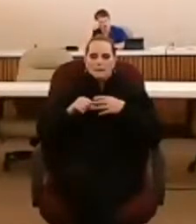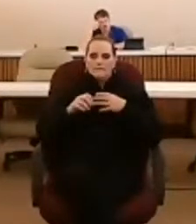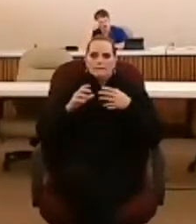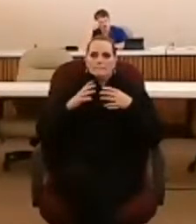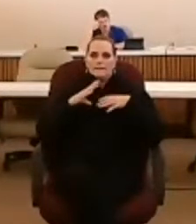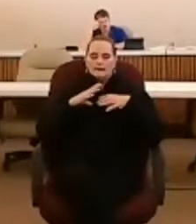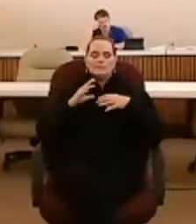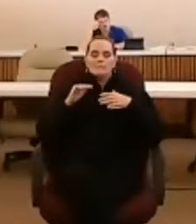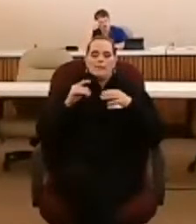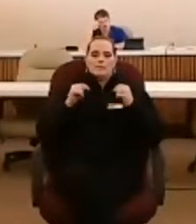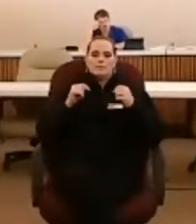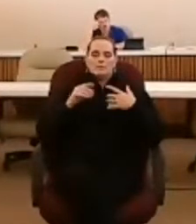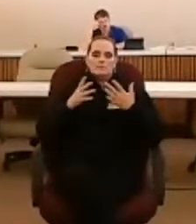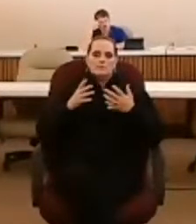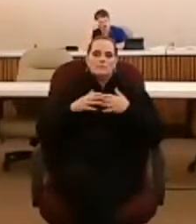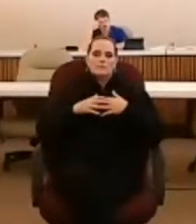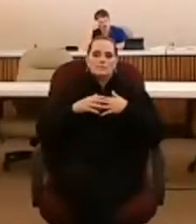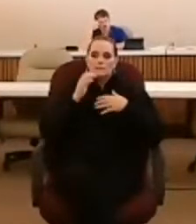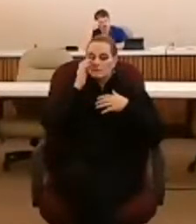then.